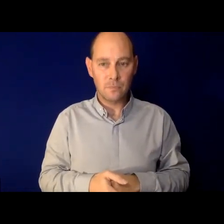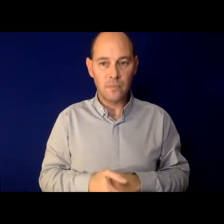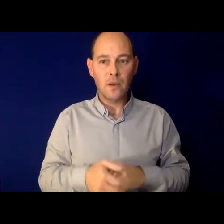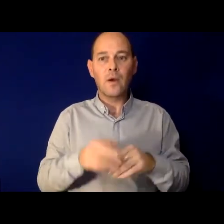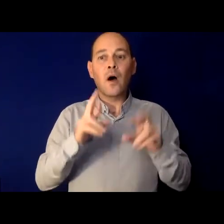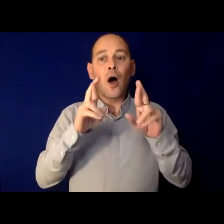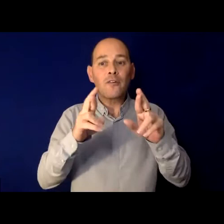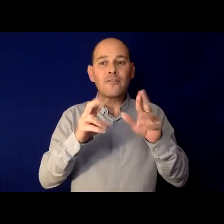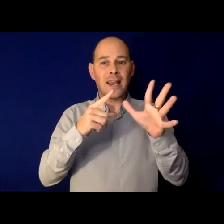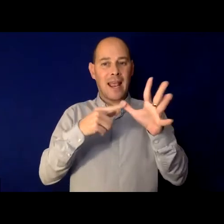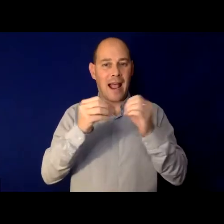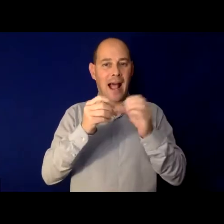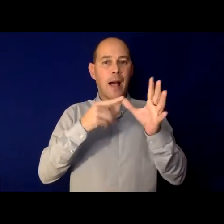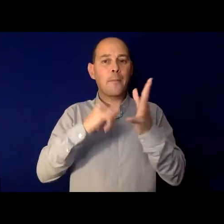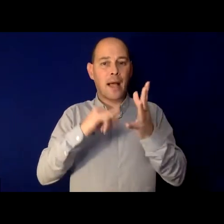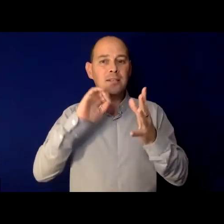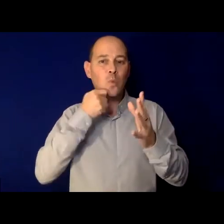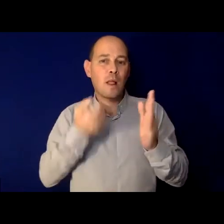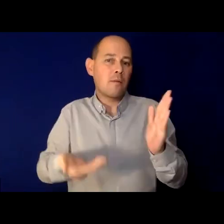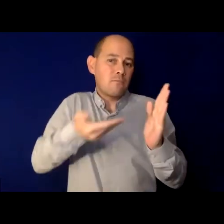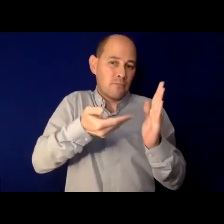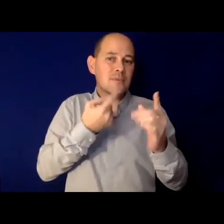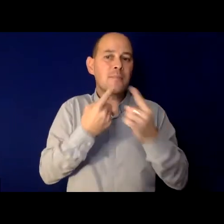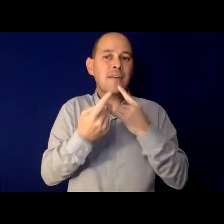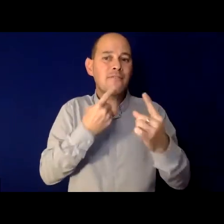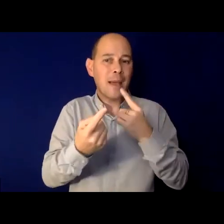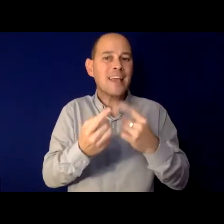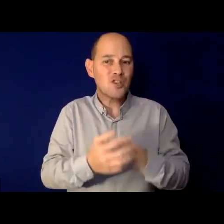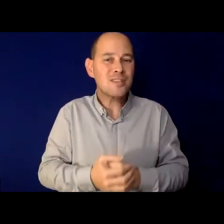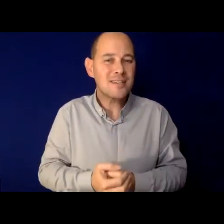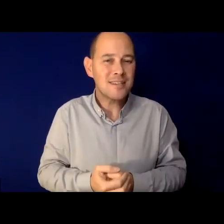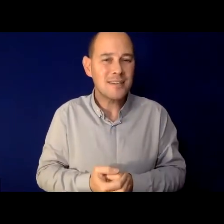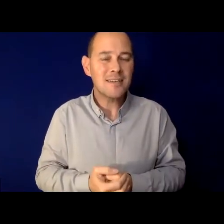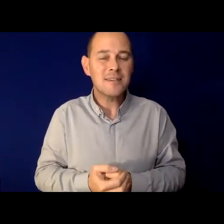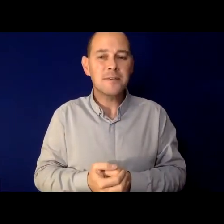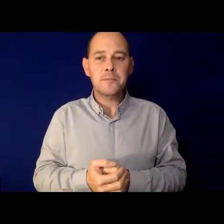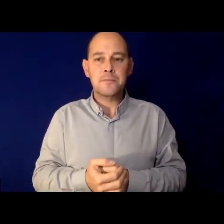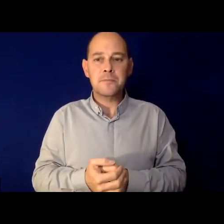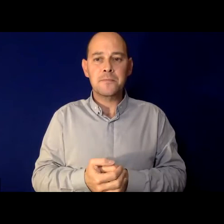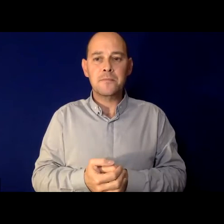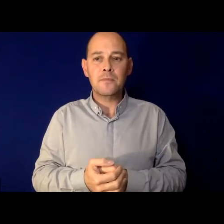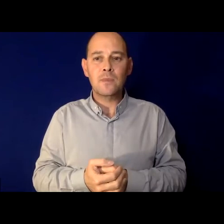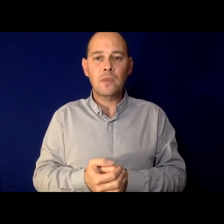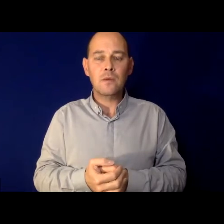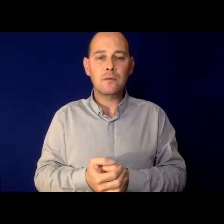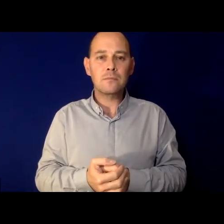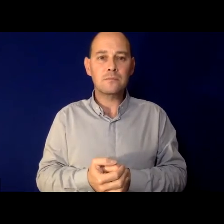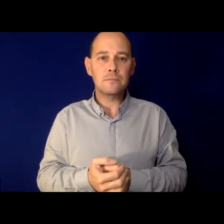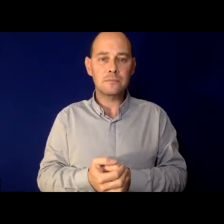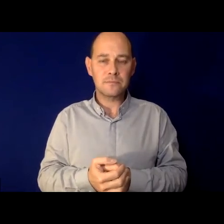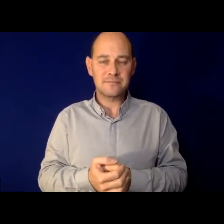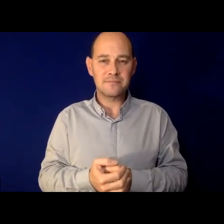adhere what I'm going to tell you now when I give him a chance. So